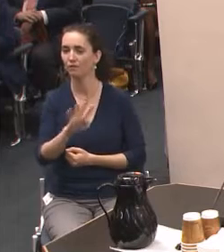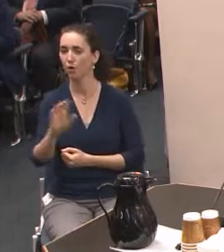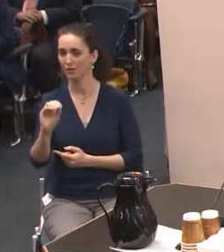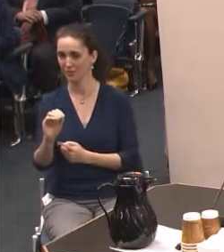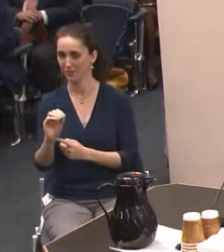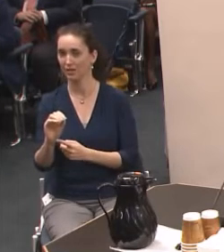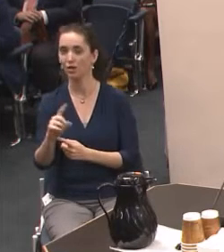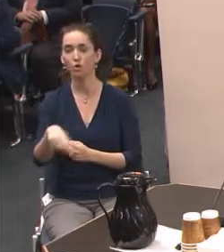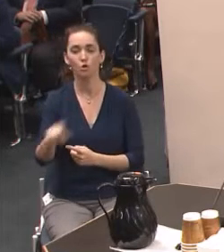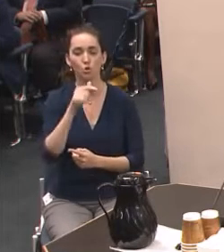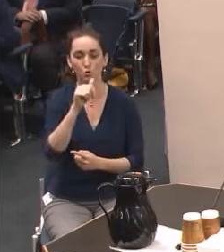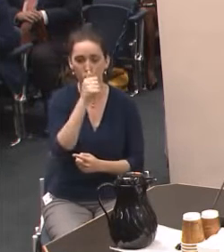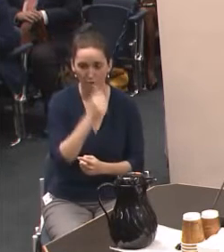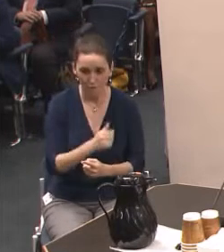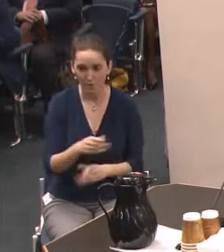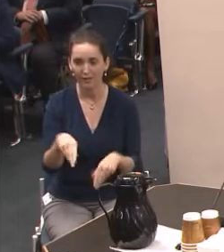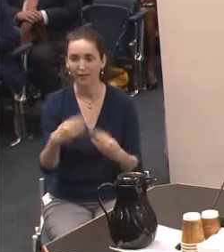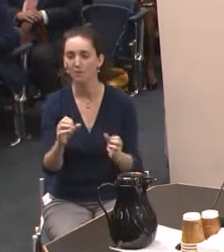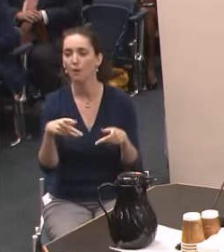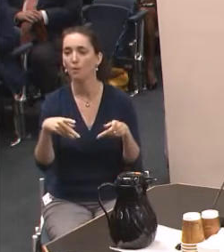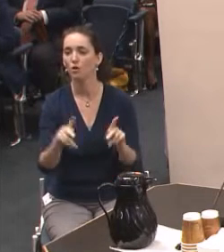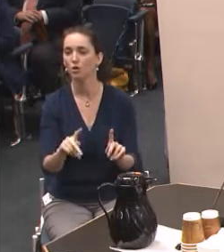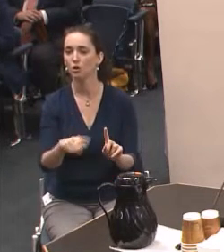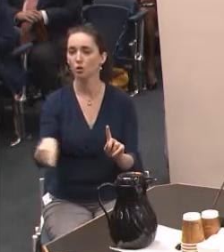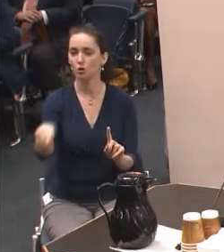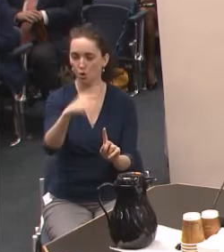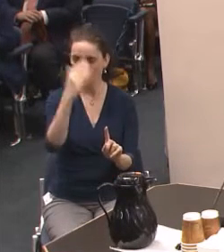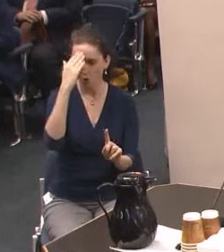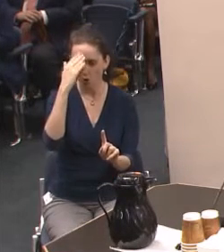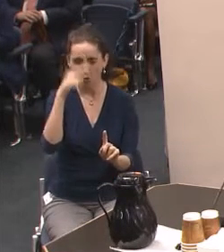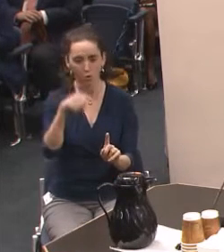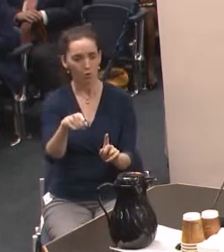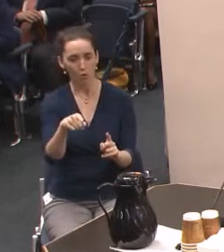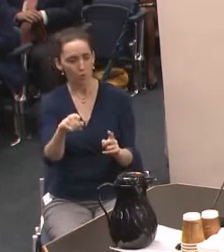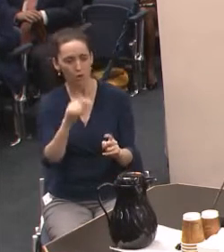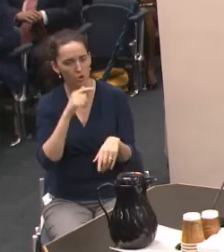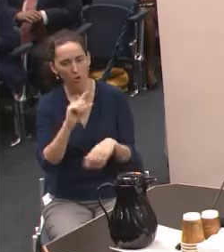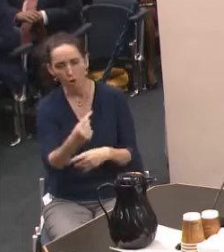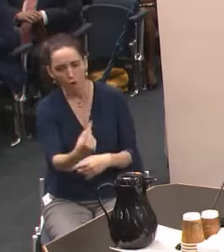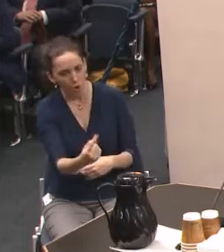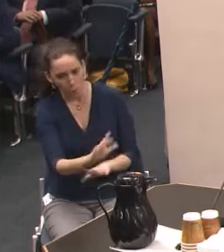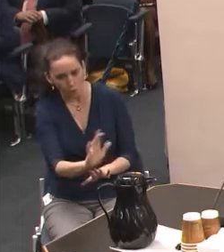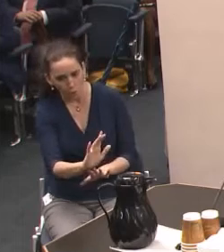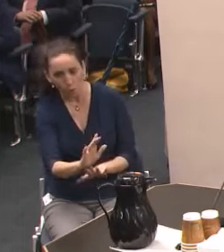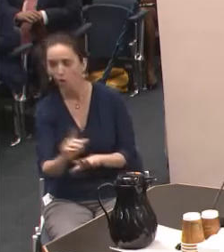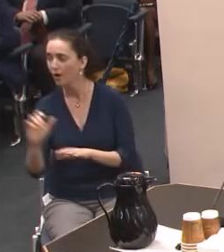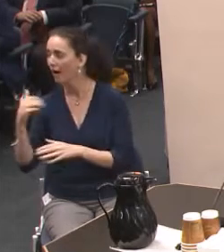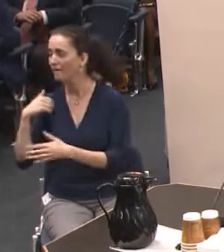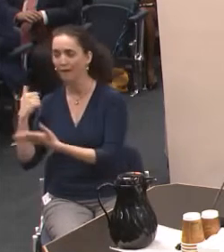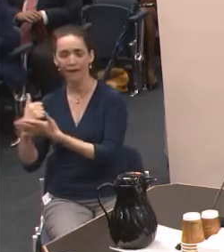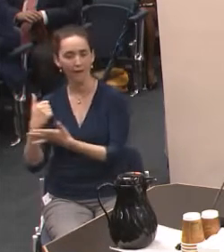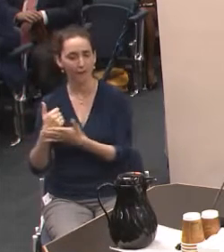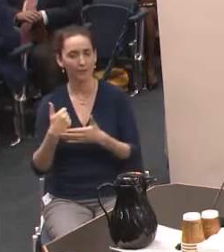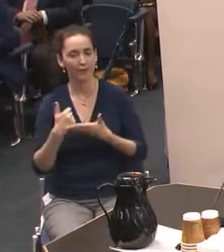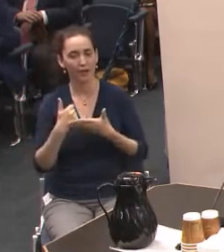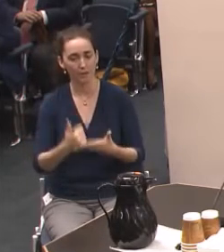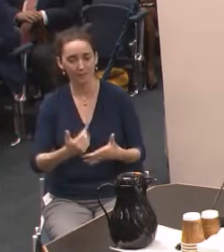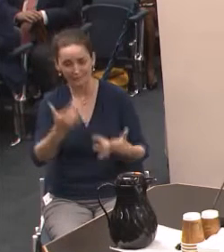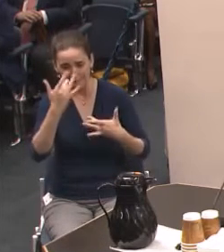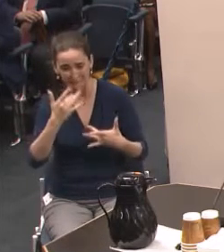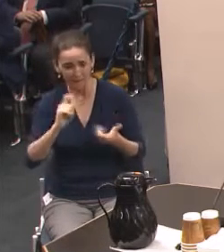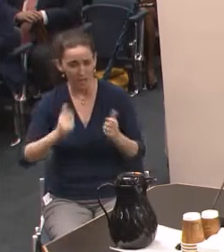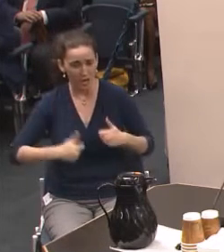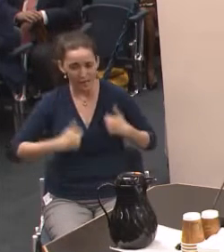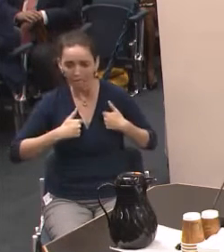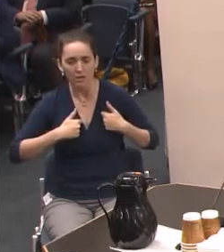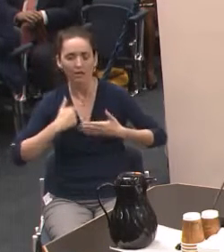give those who suffer a chance to know they are not alone and their help is available to deal with a life-altering disease. Thank you for your